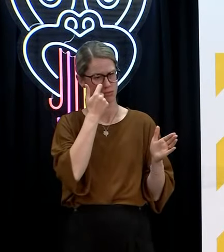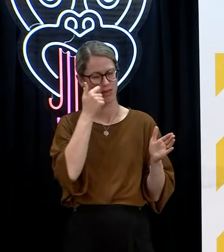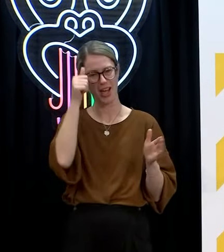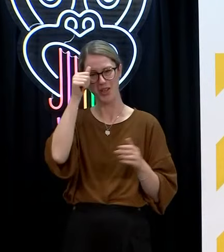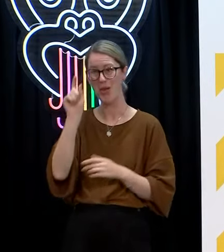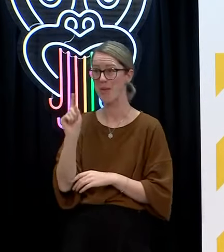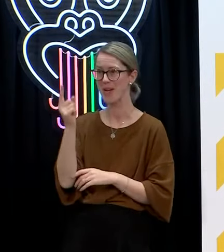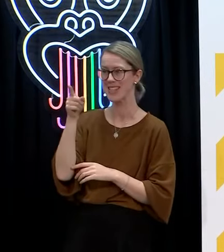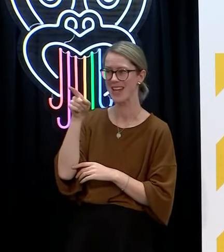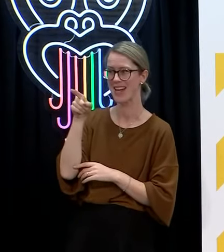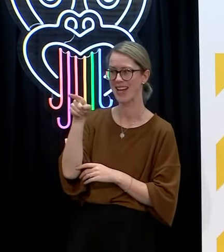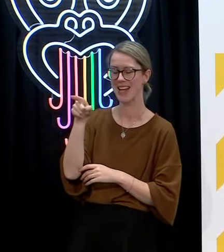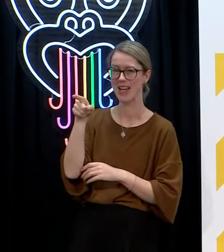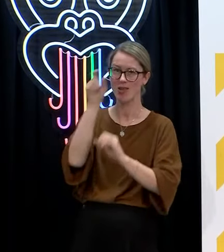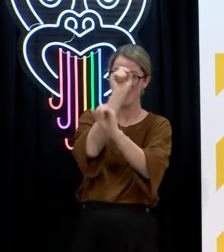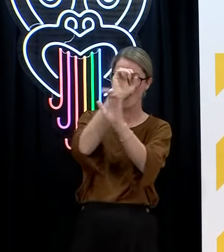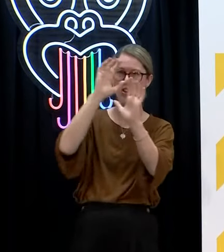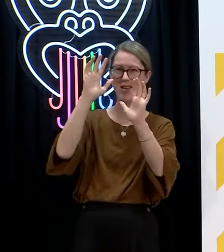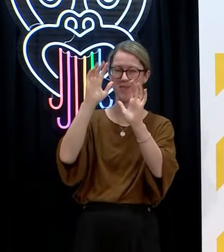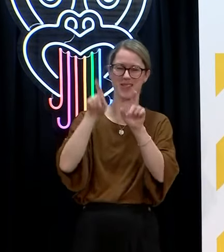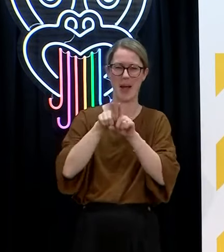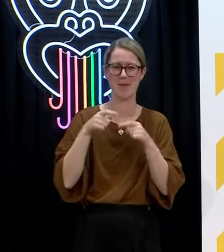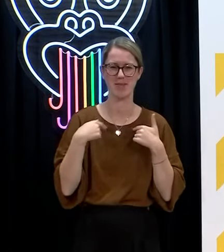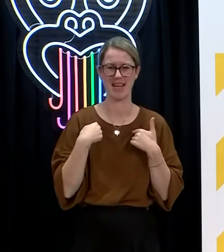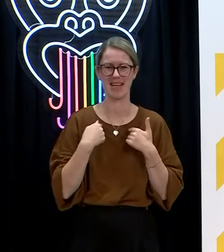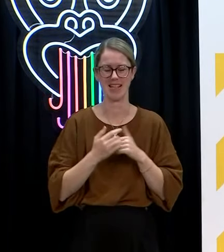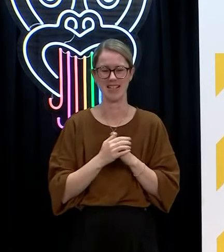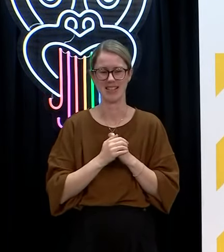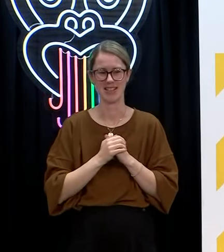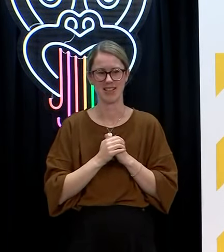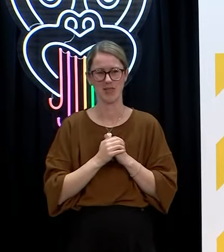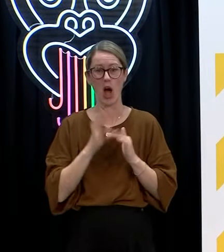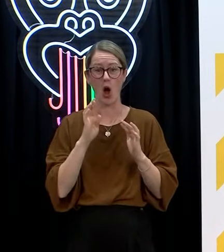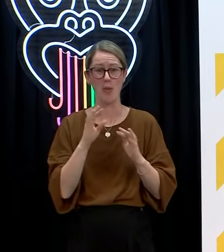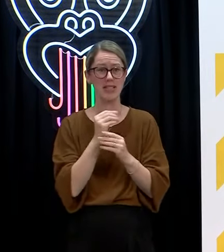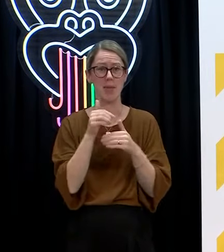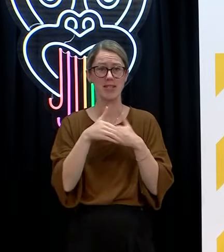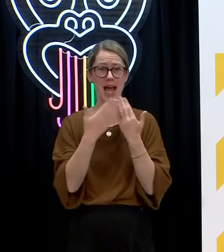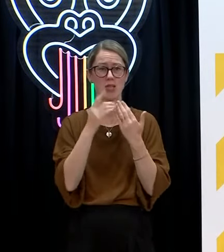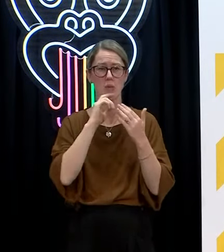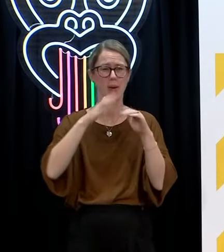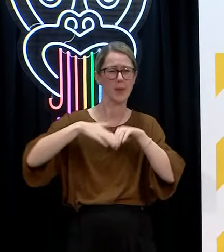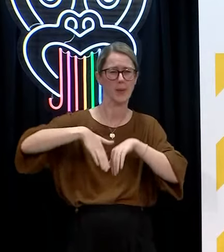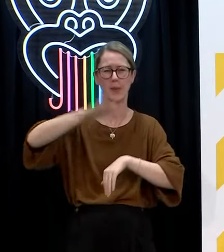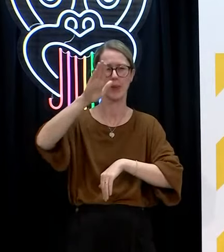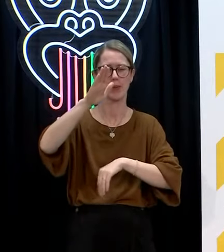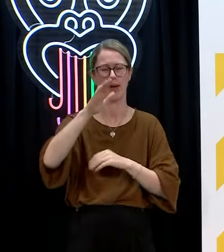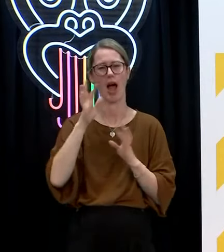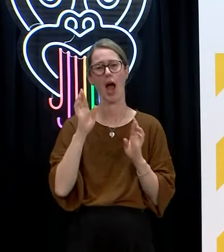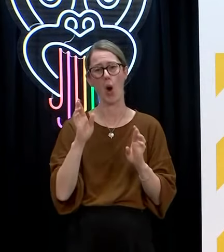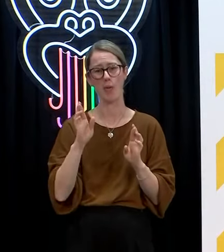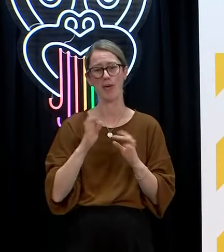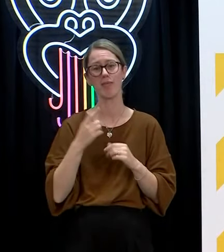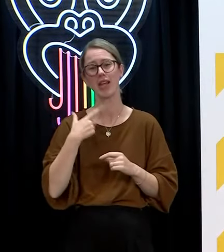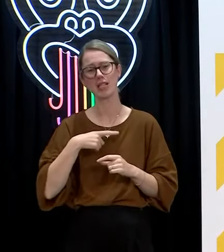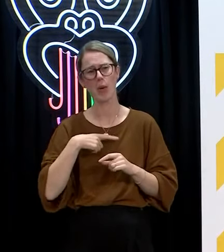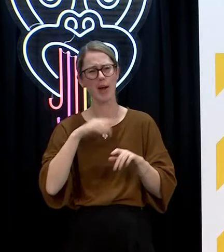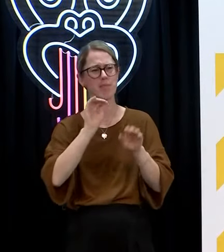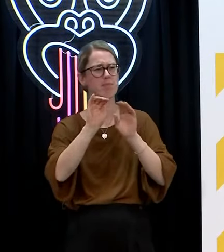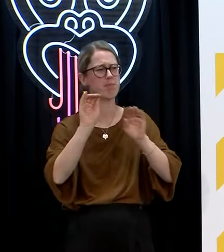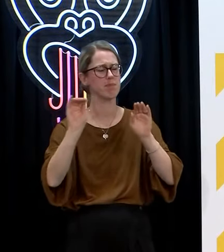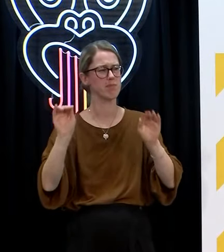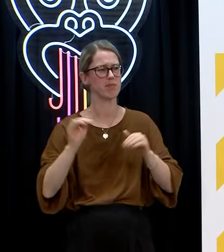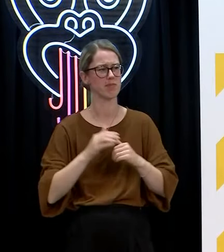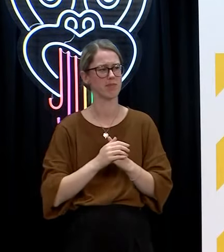aspirations here, and so do I. I would hope that we have days where we exceed our previous peaks, and hence the message.